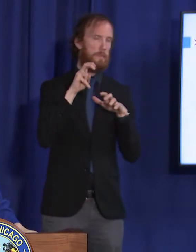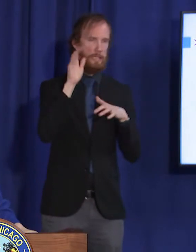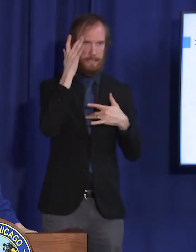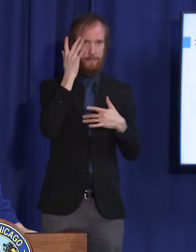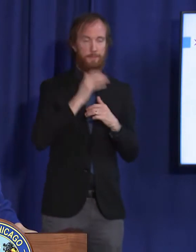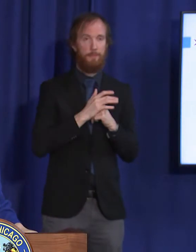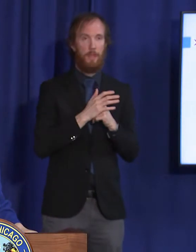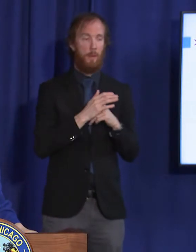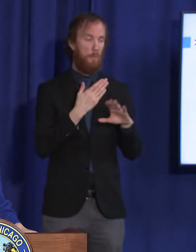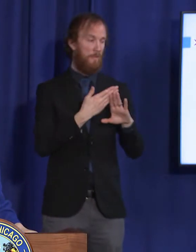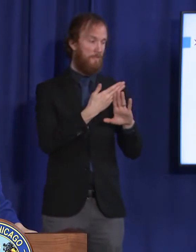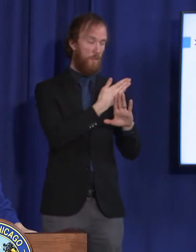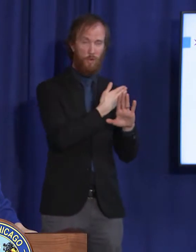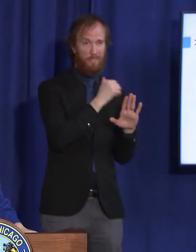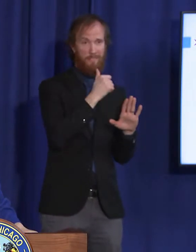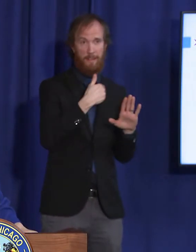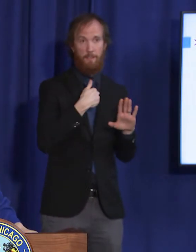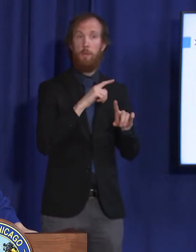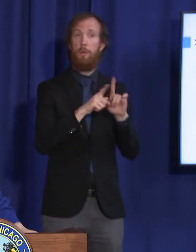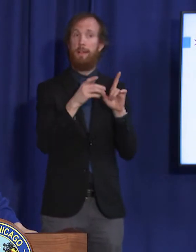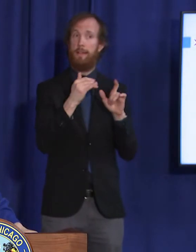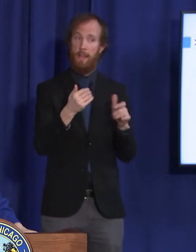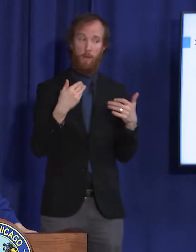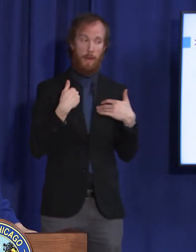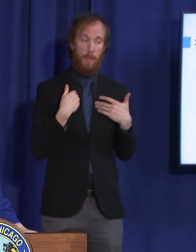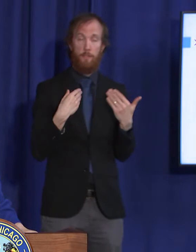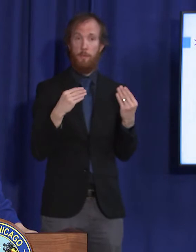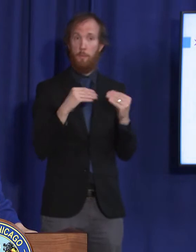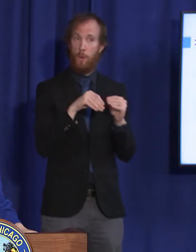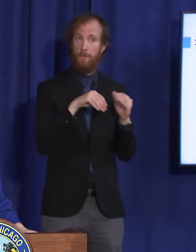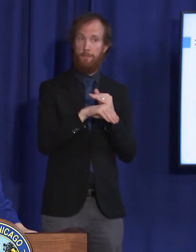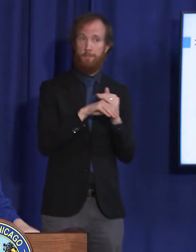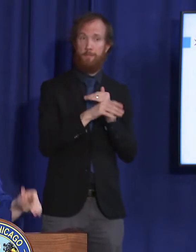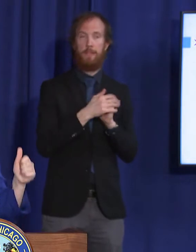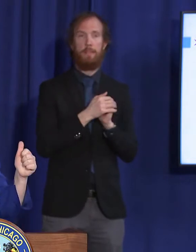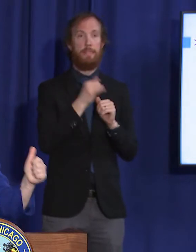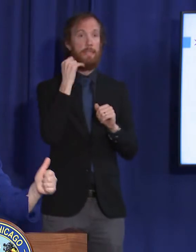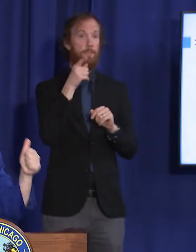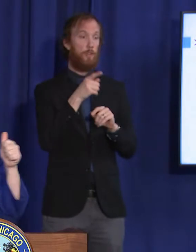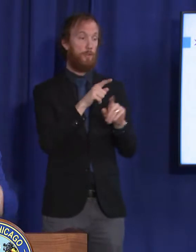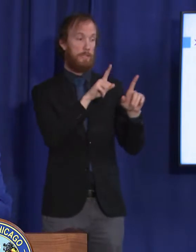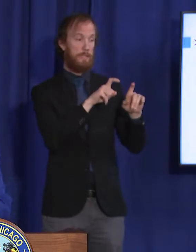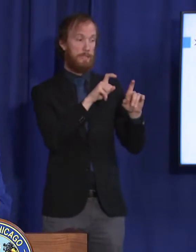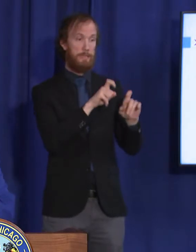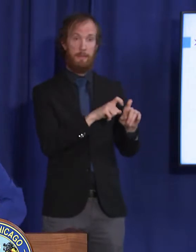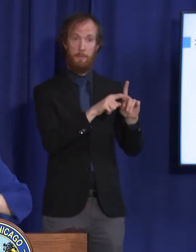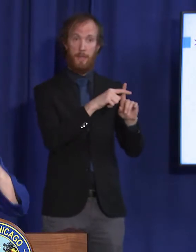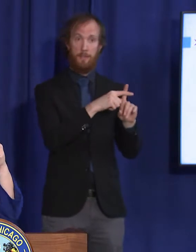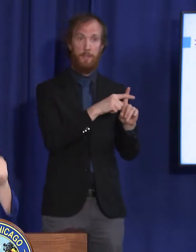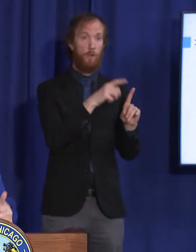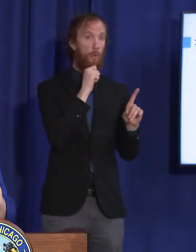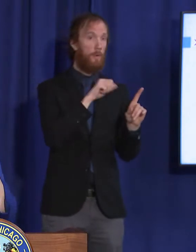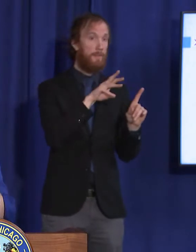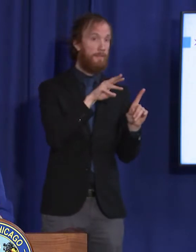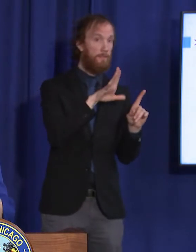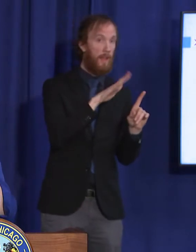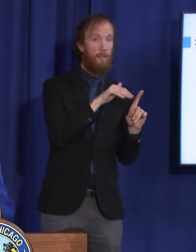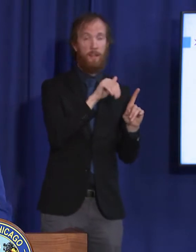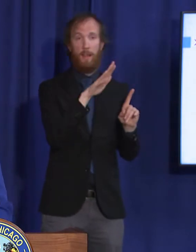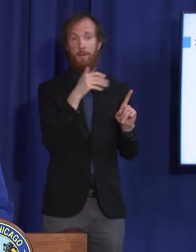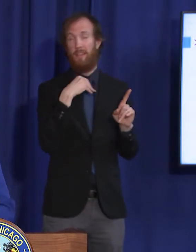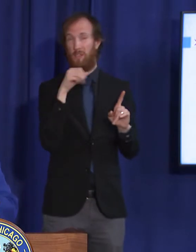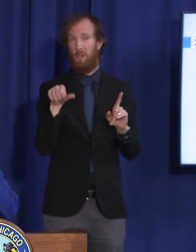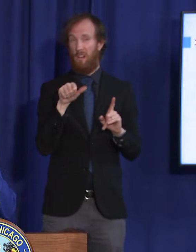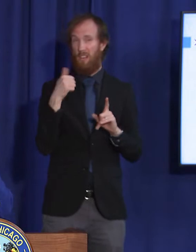And so if you test positive and you are over 65 or you have an underlying condition, whether or not you are vaccinated, reach out